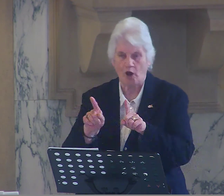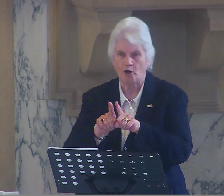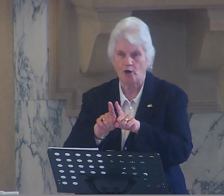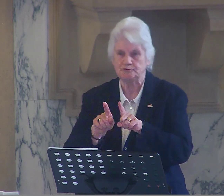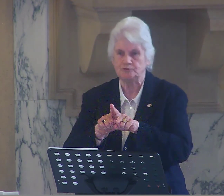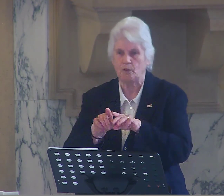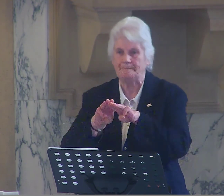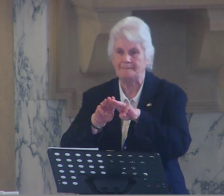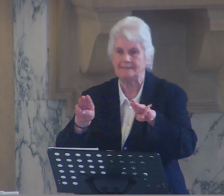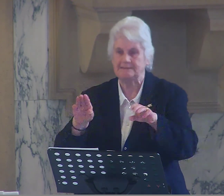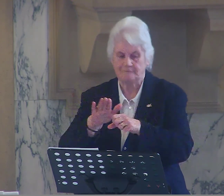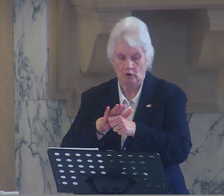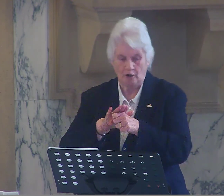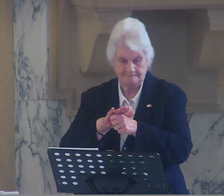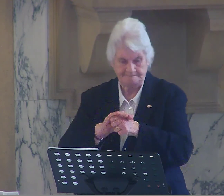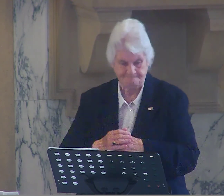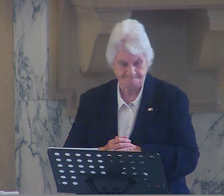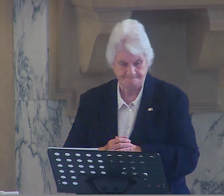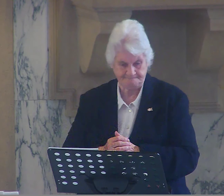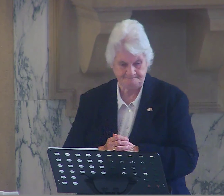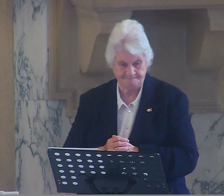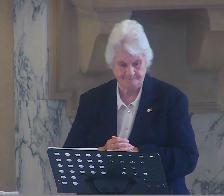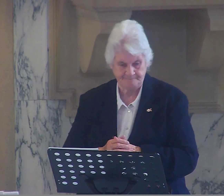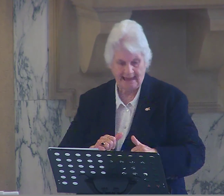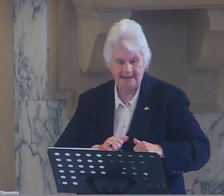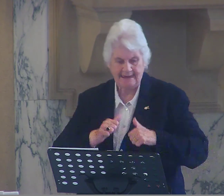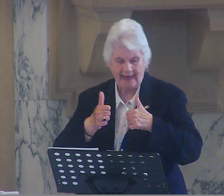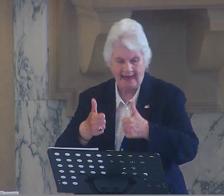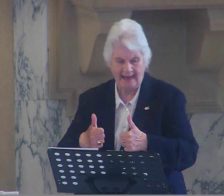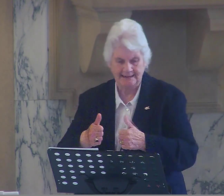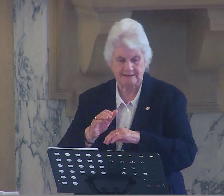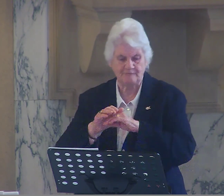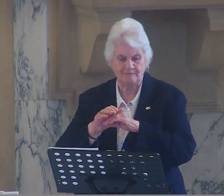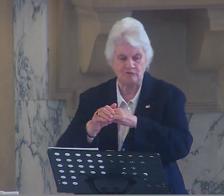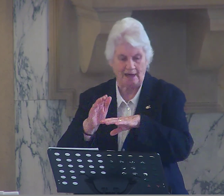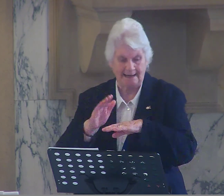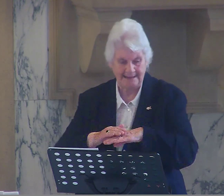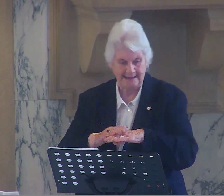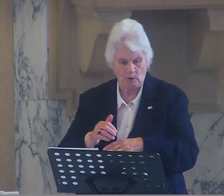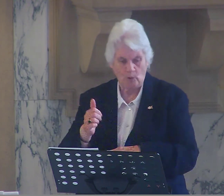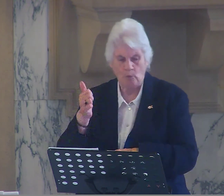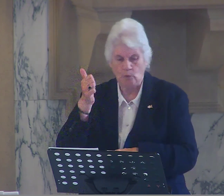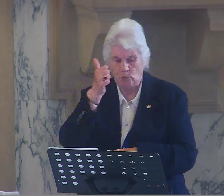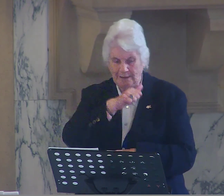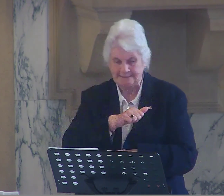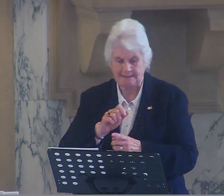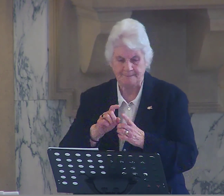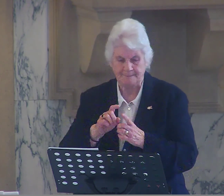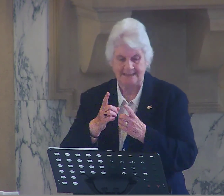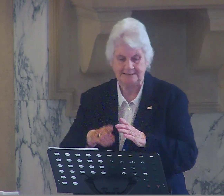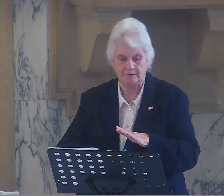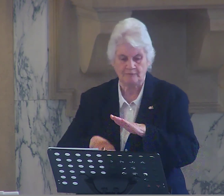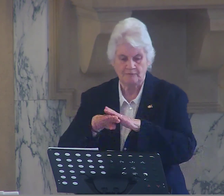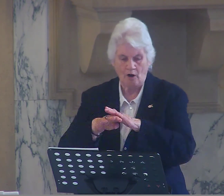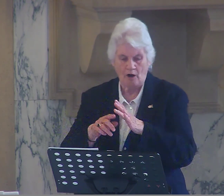Wisdom from God is also peaceful, kind, and friendly.